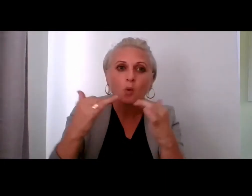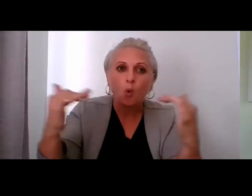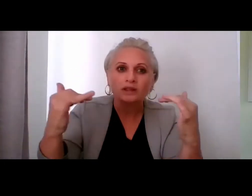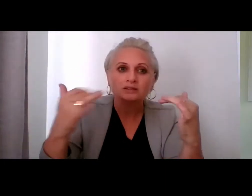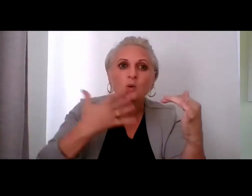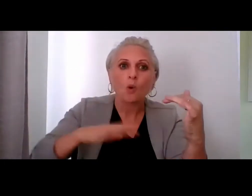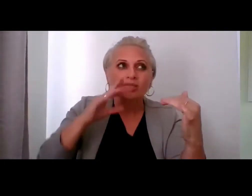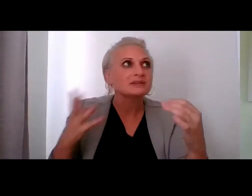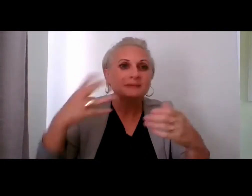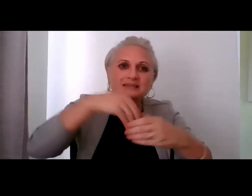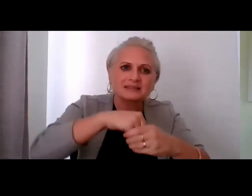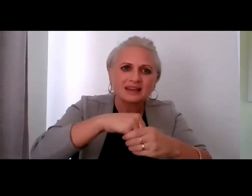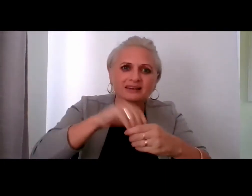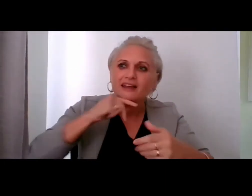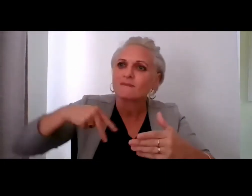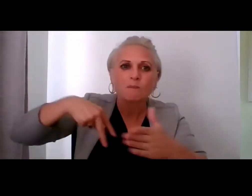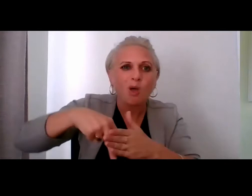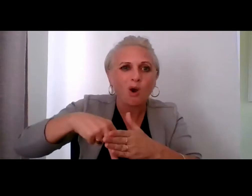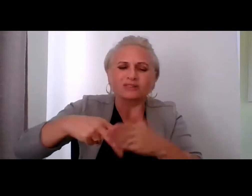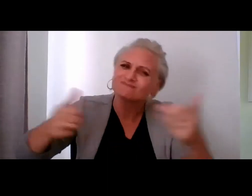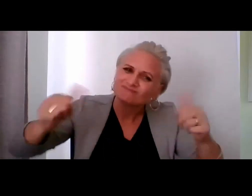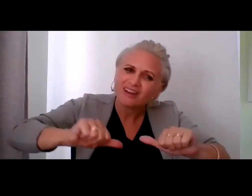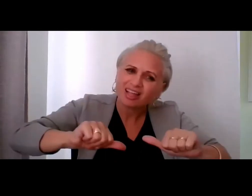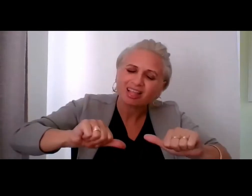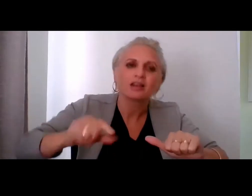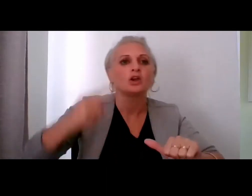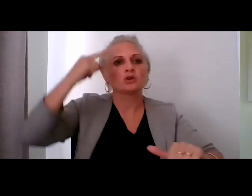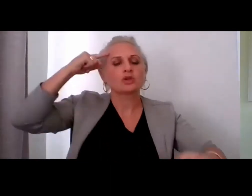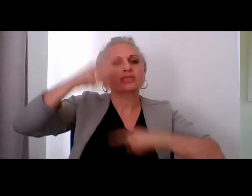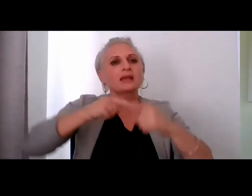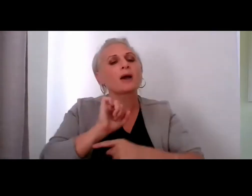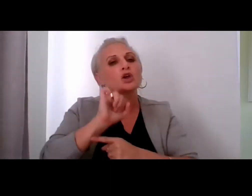So what are some of the issues that you are responding to?